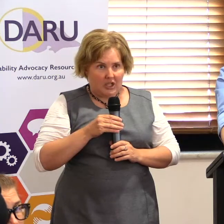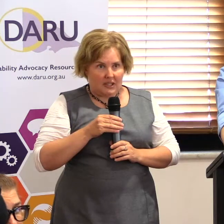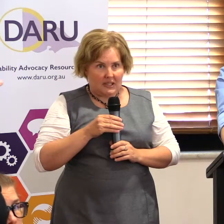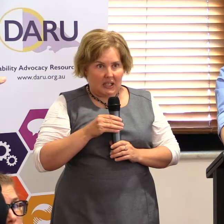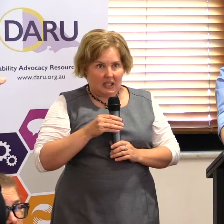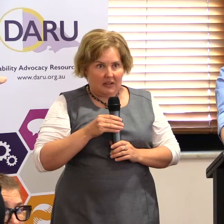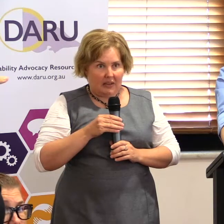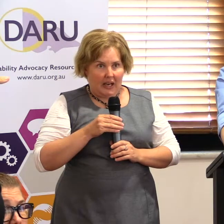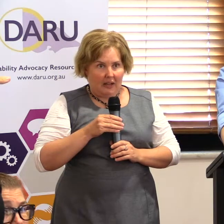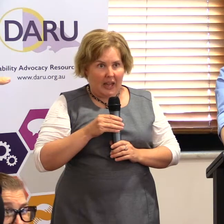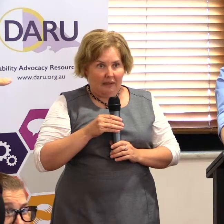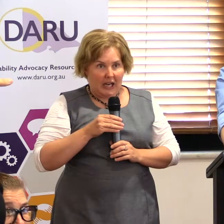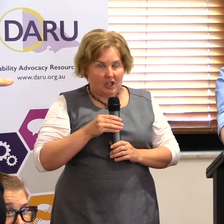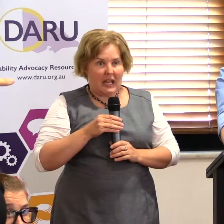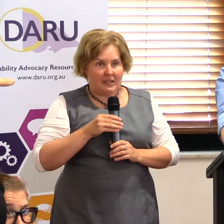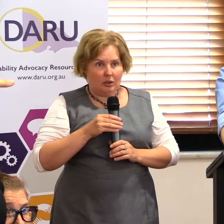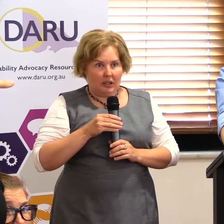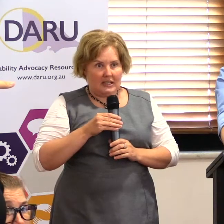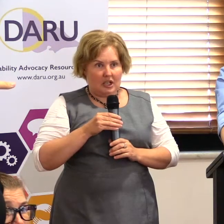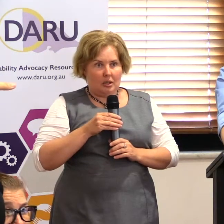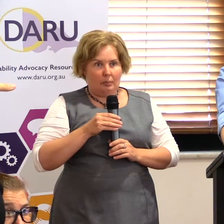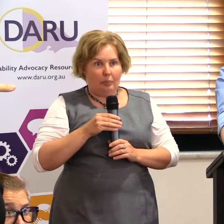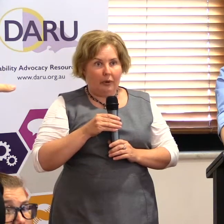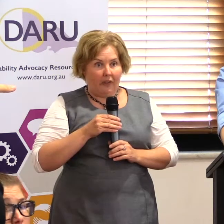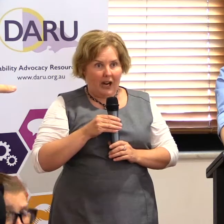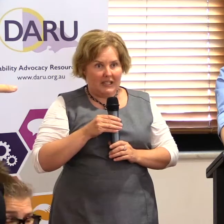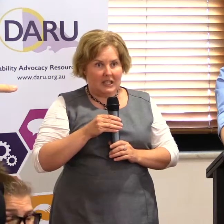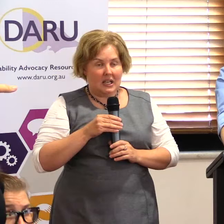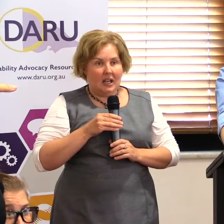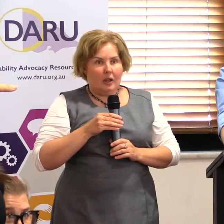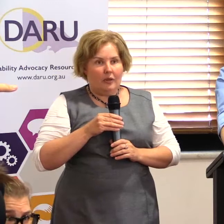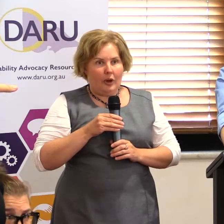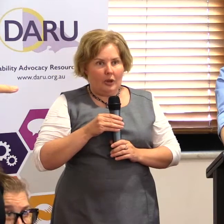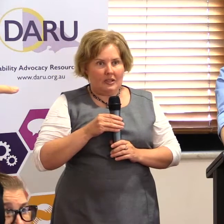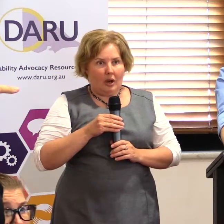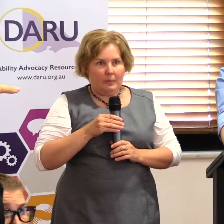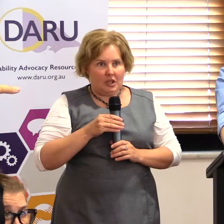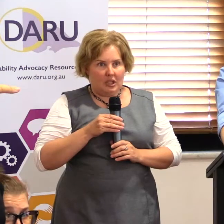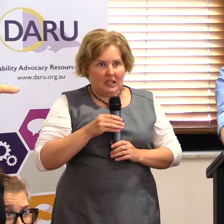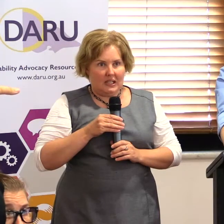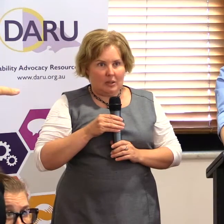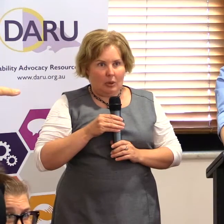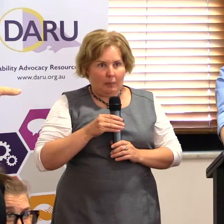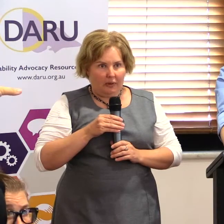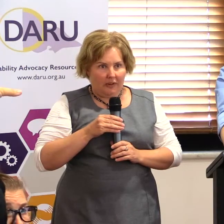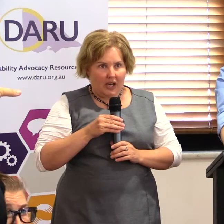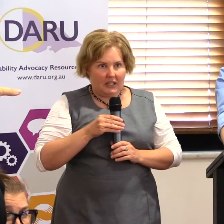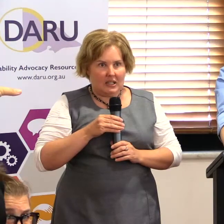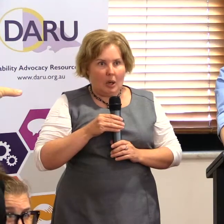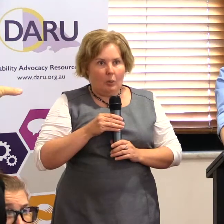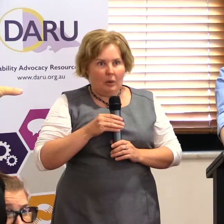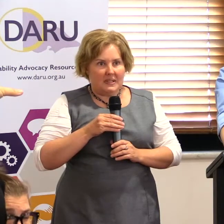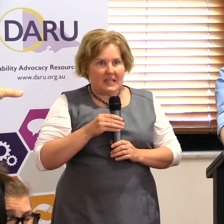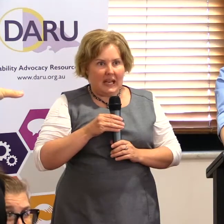of breaches in that they haven't actually, as an organisation, provided those opportunities or